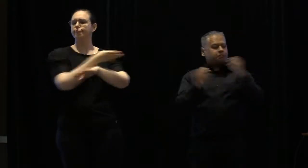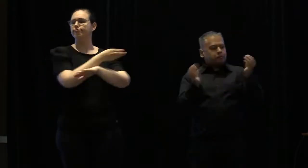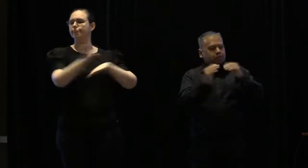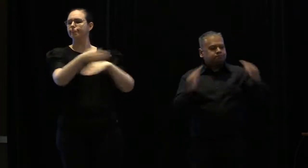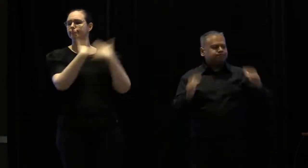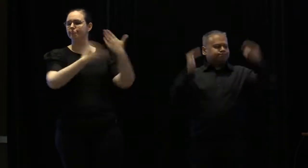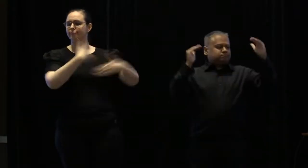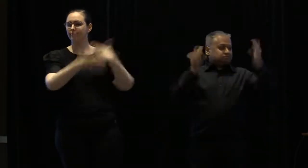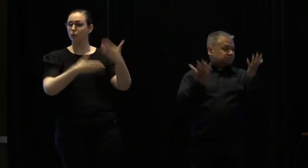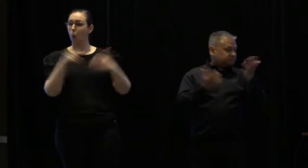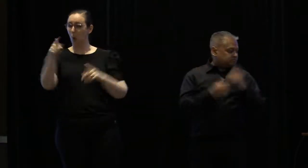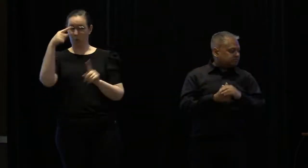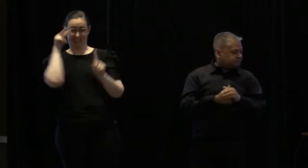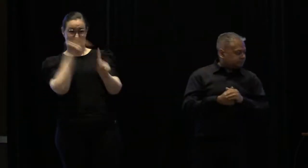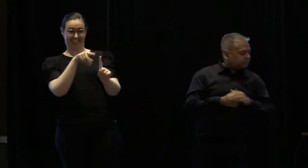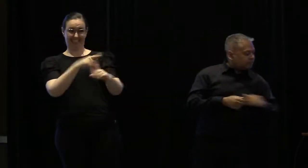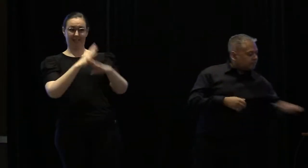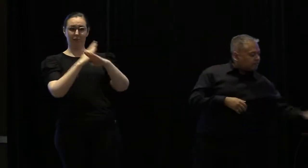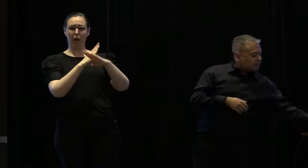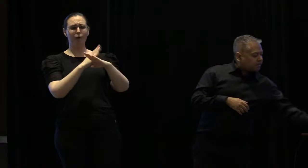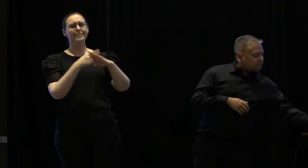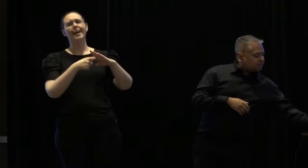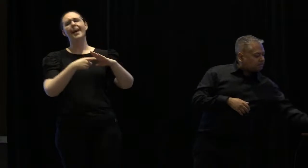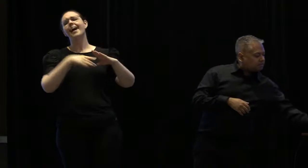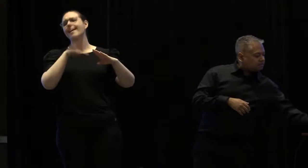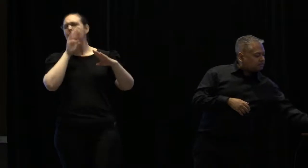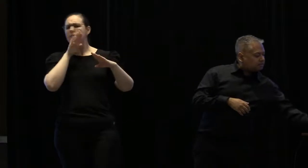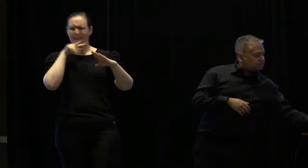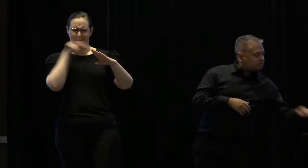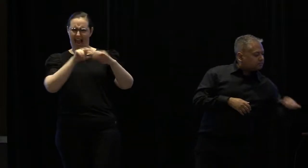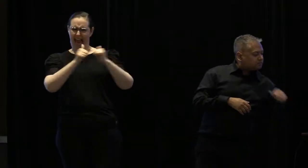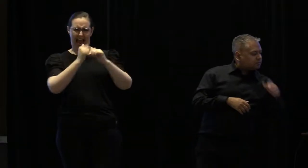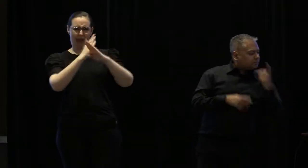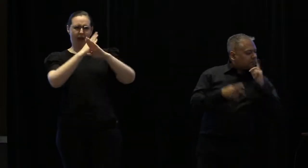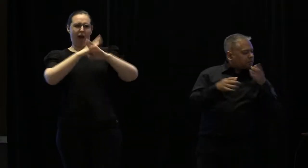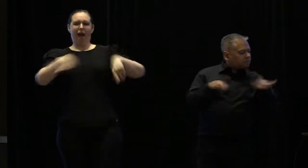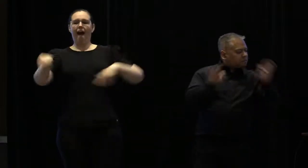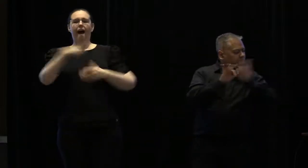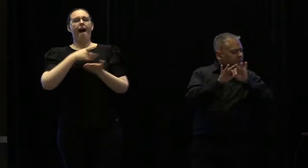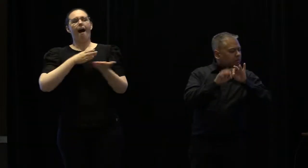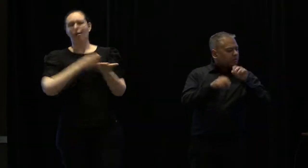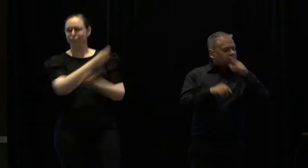provision. You know better how to fight and ask for those things.